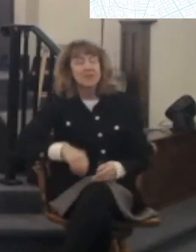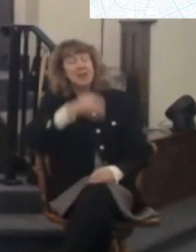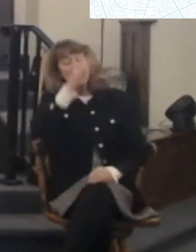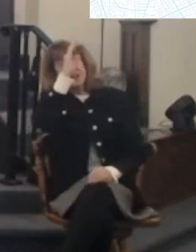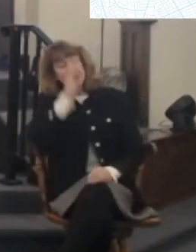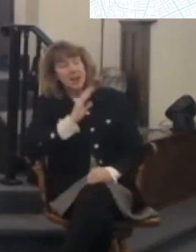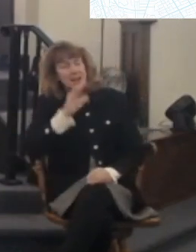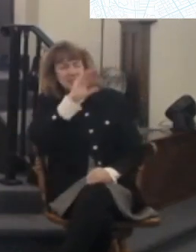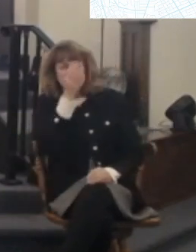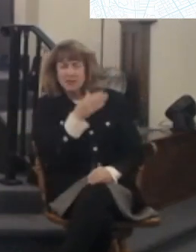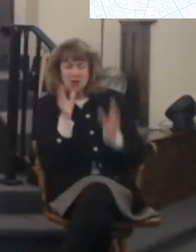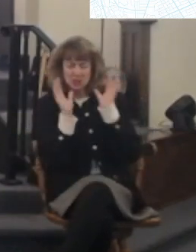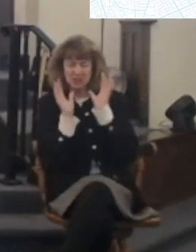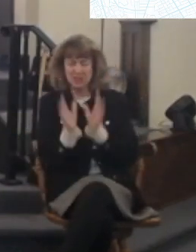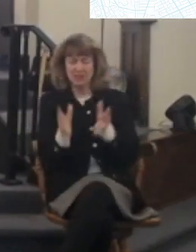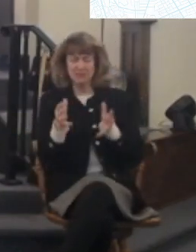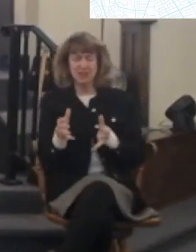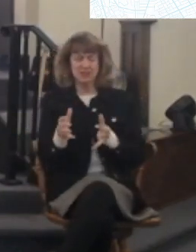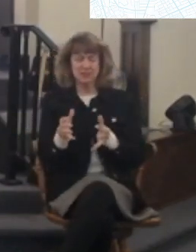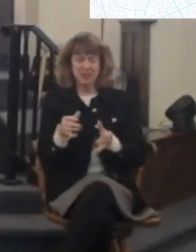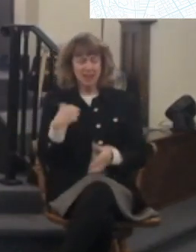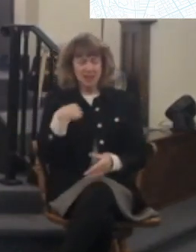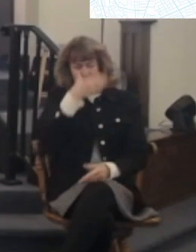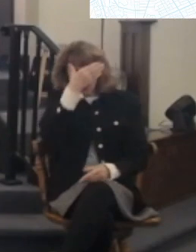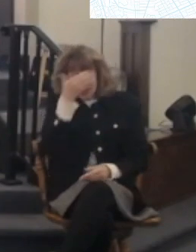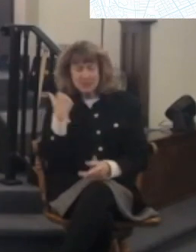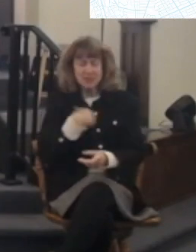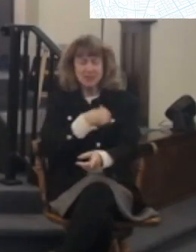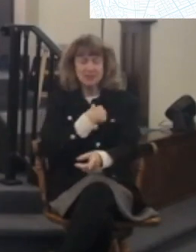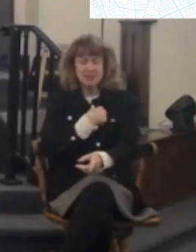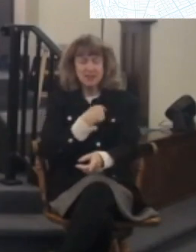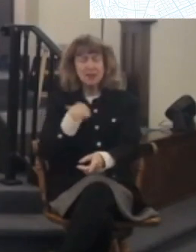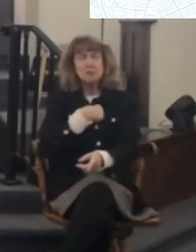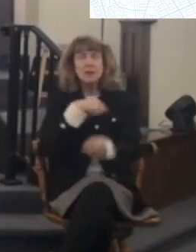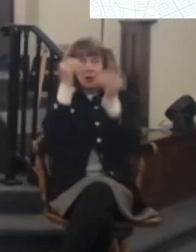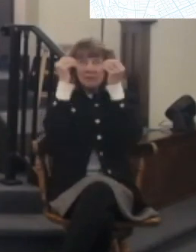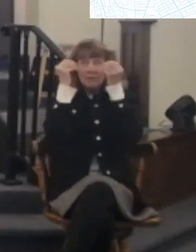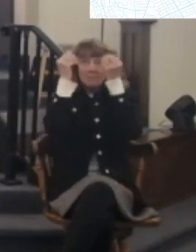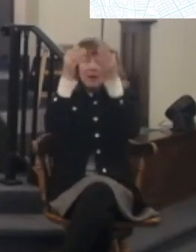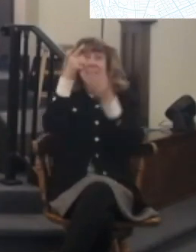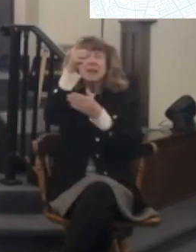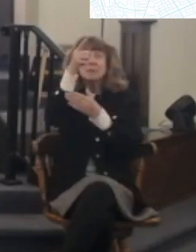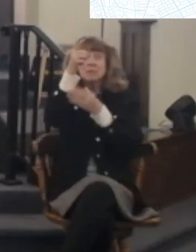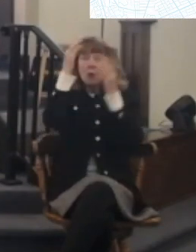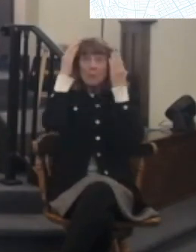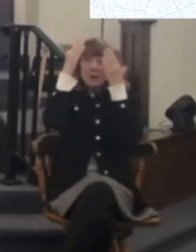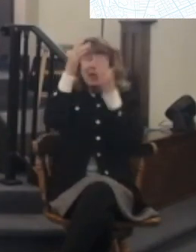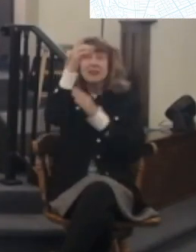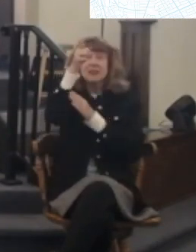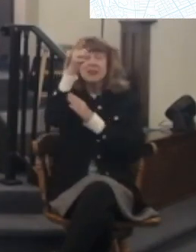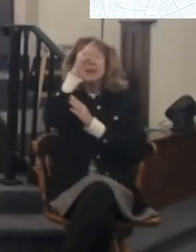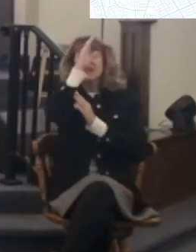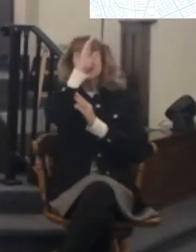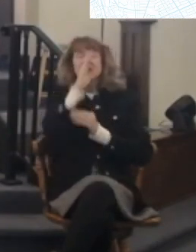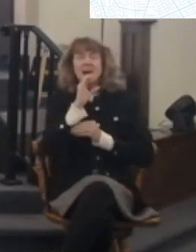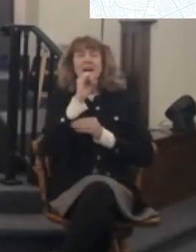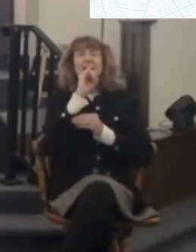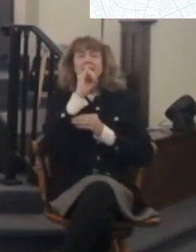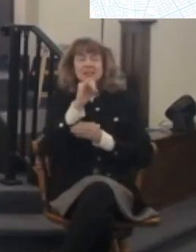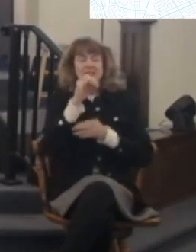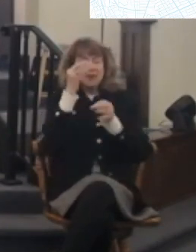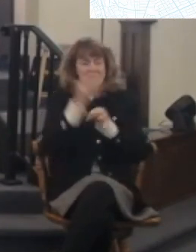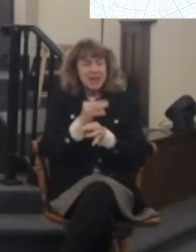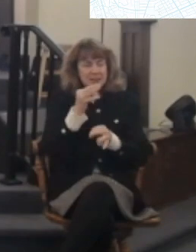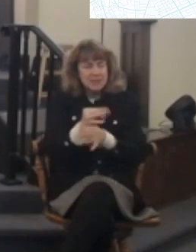God will never leave us or forsake us if we're doing what he tells us to do. To the point that Paul says God is